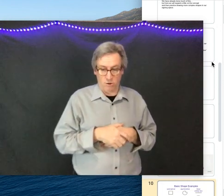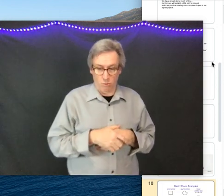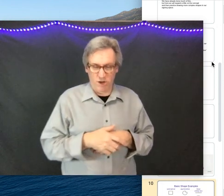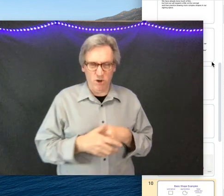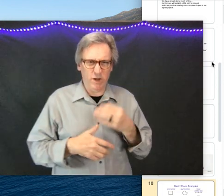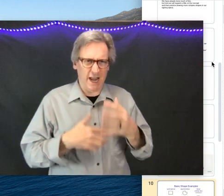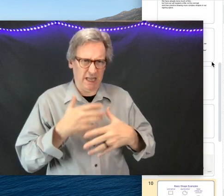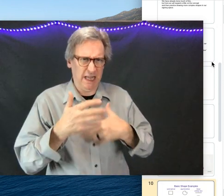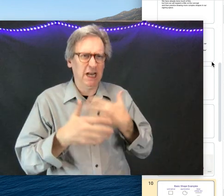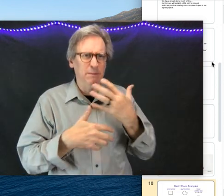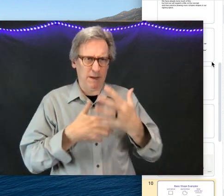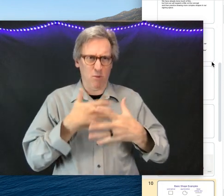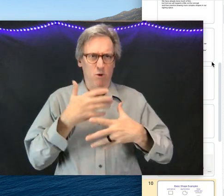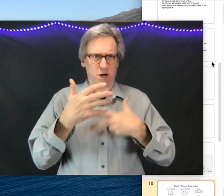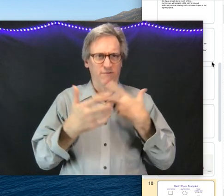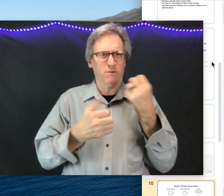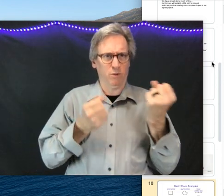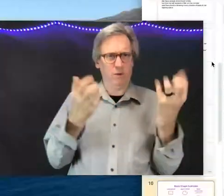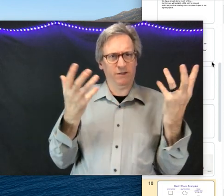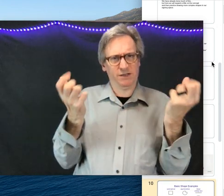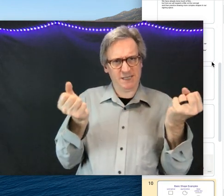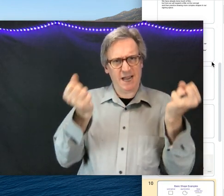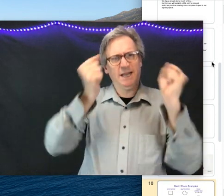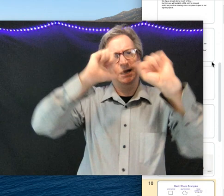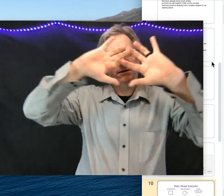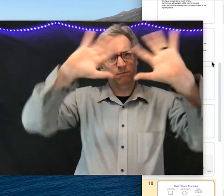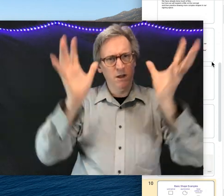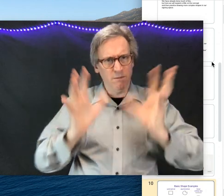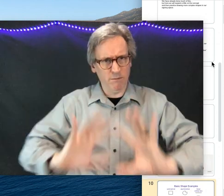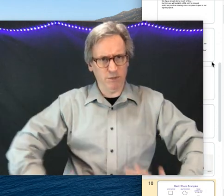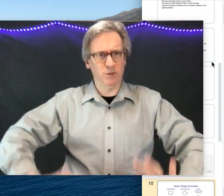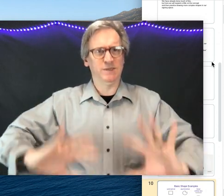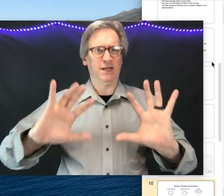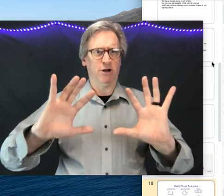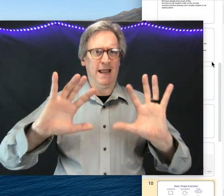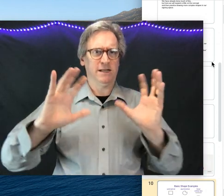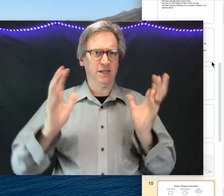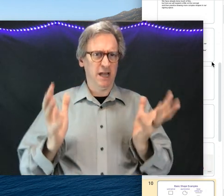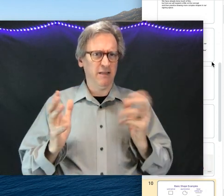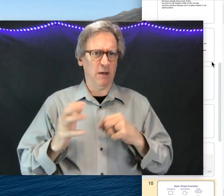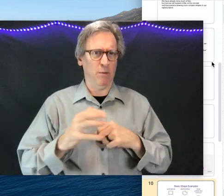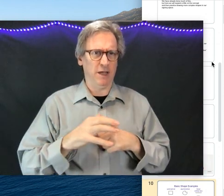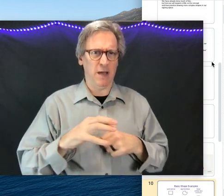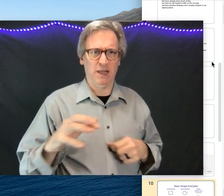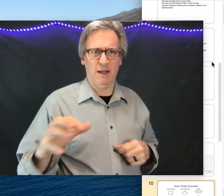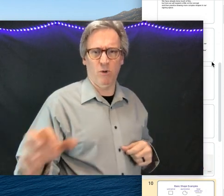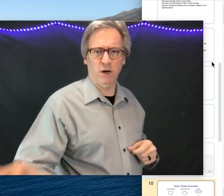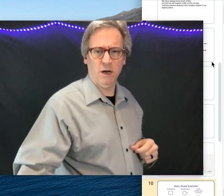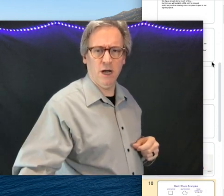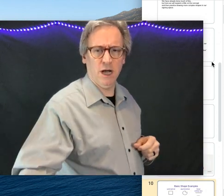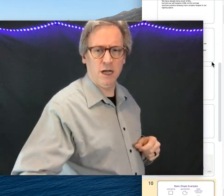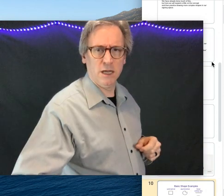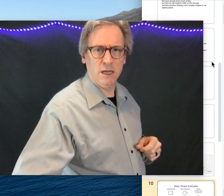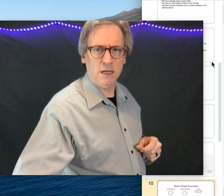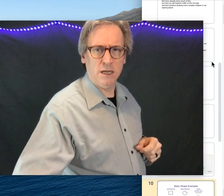that when you get a little bit more comfortable with signing and using your hands, that will become a lot